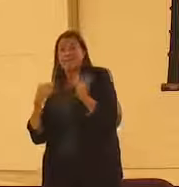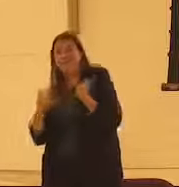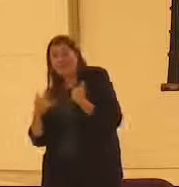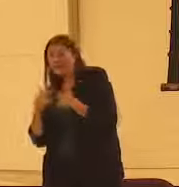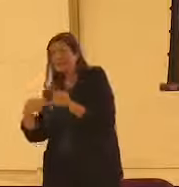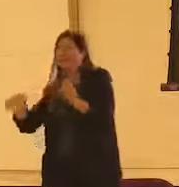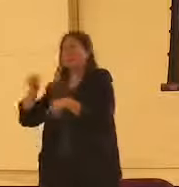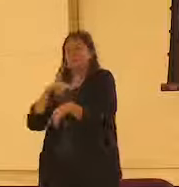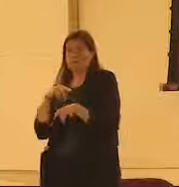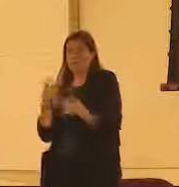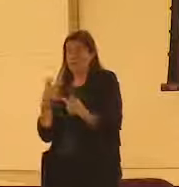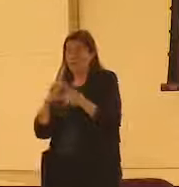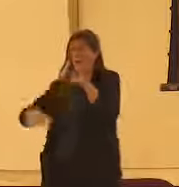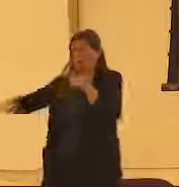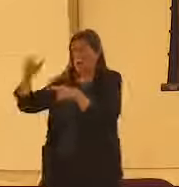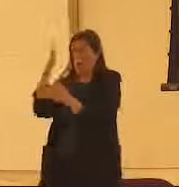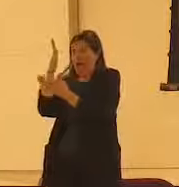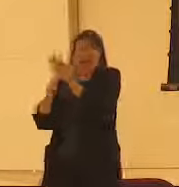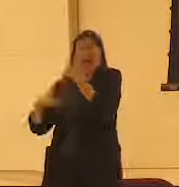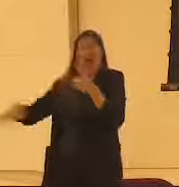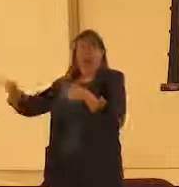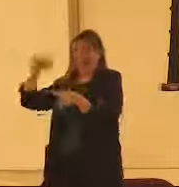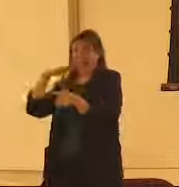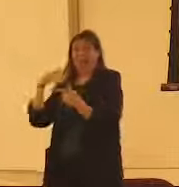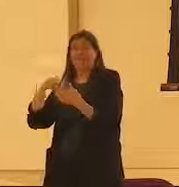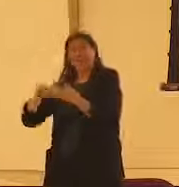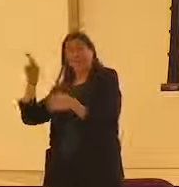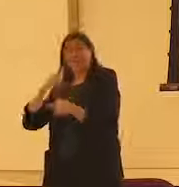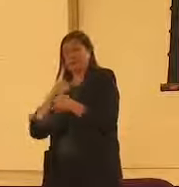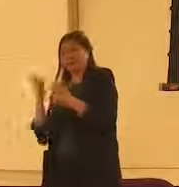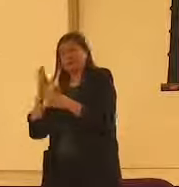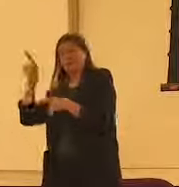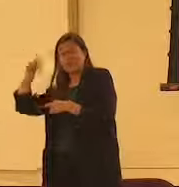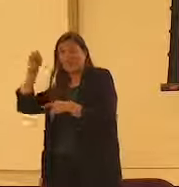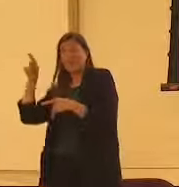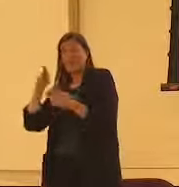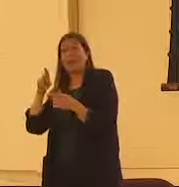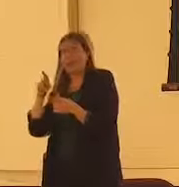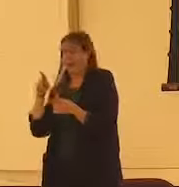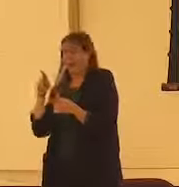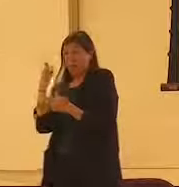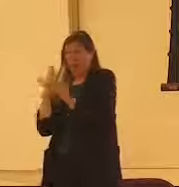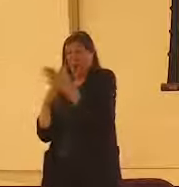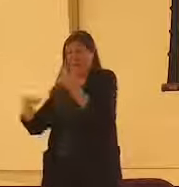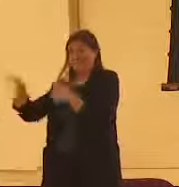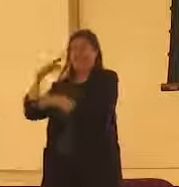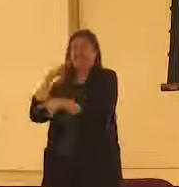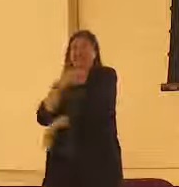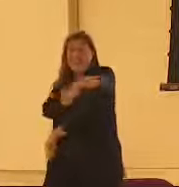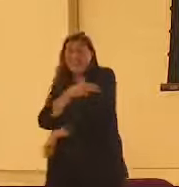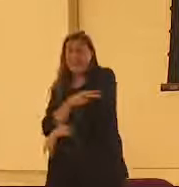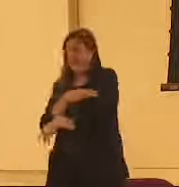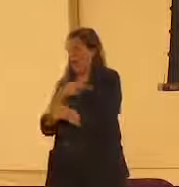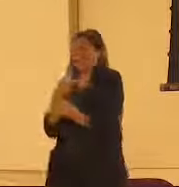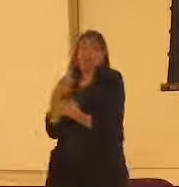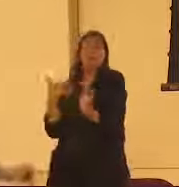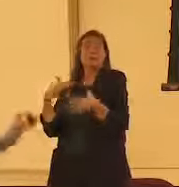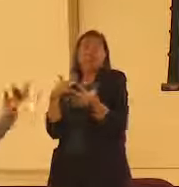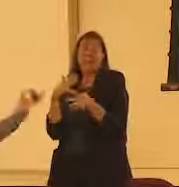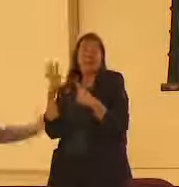deaf, which is awesome. And I know it's so important having deaf staff with deaf people. Going back to what